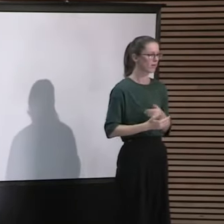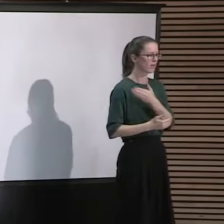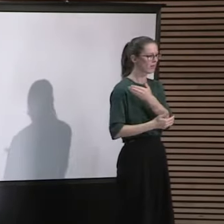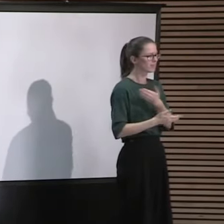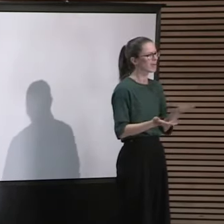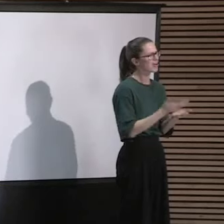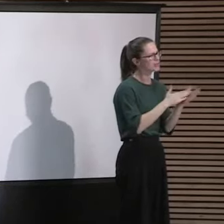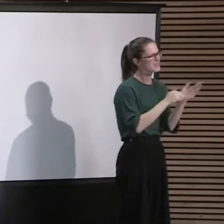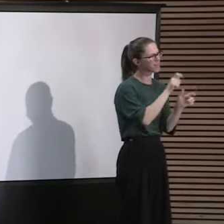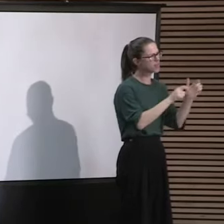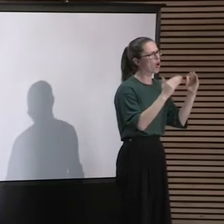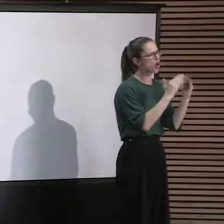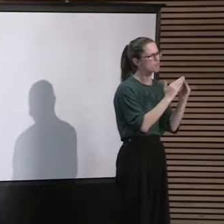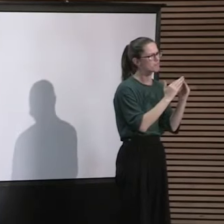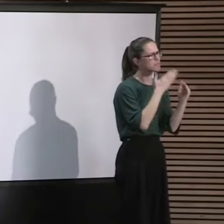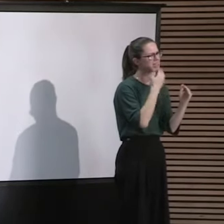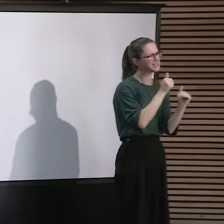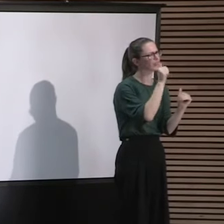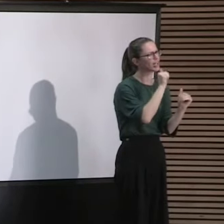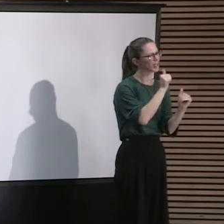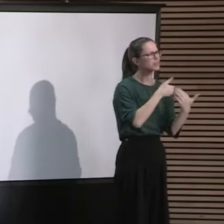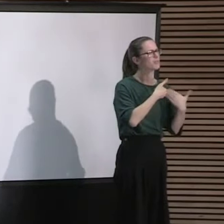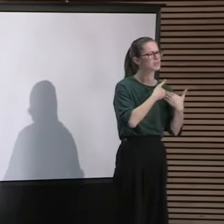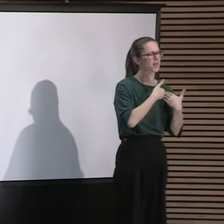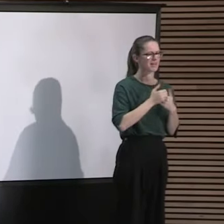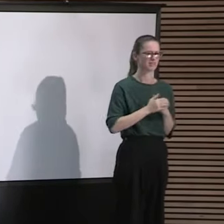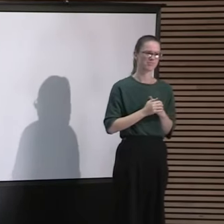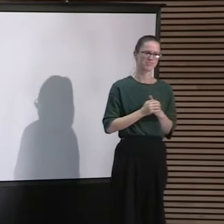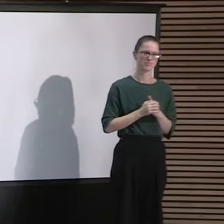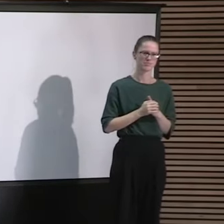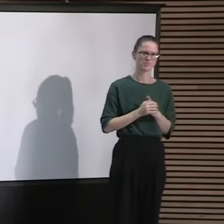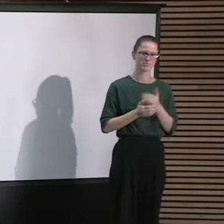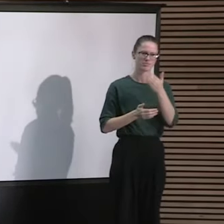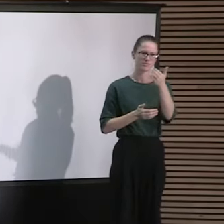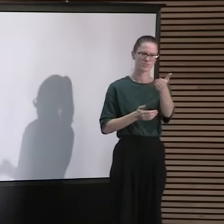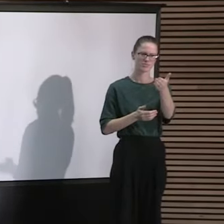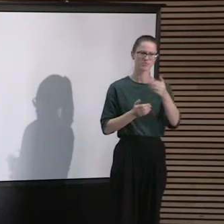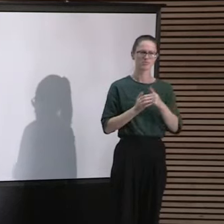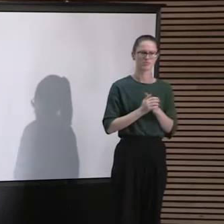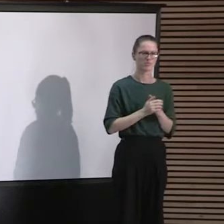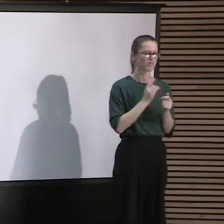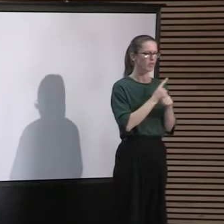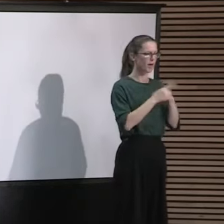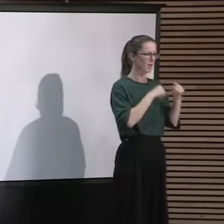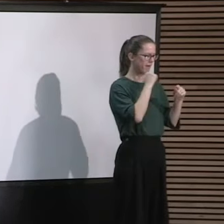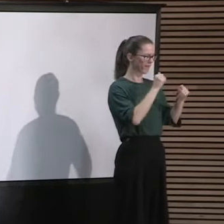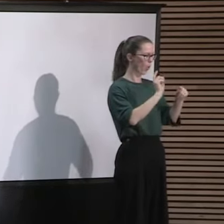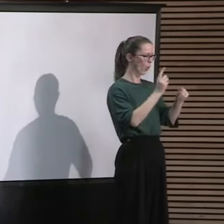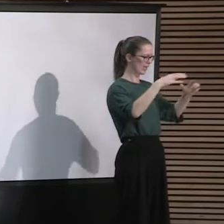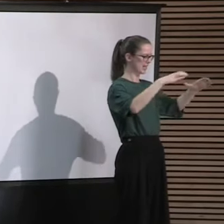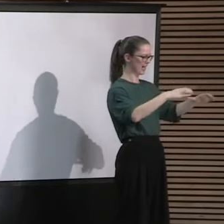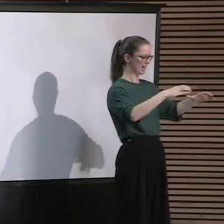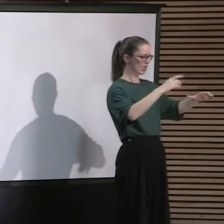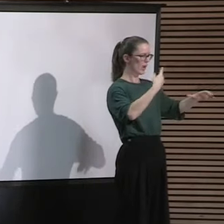drink responsibly when they're at home. May I ask for an update on the exemptions? When you leave or go into Auckland, some people are given